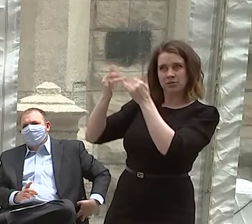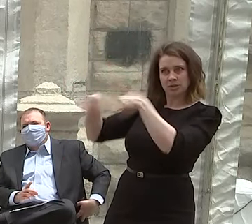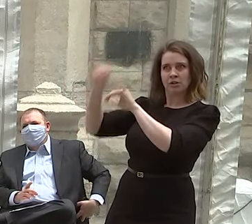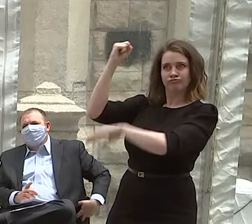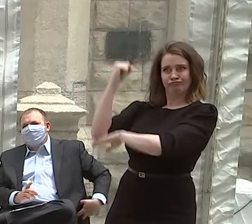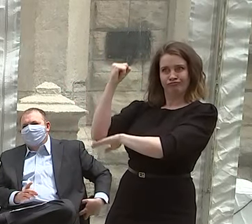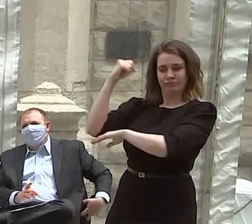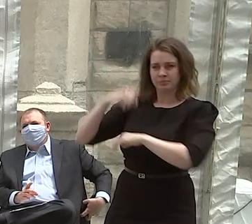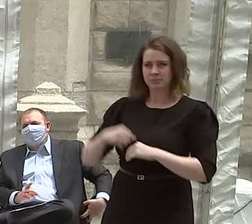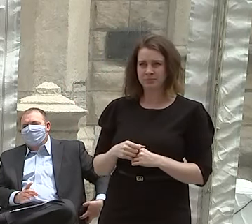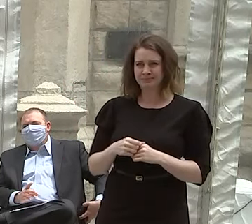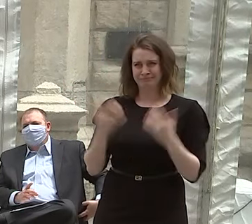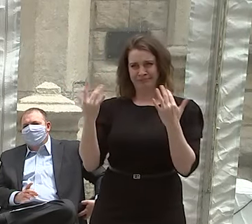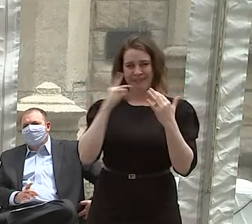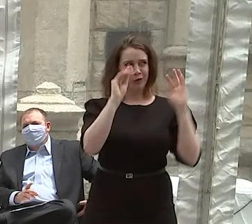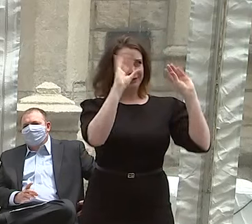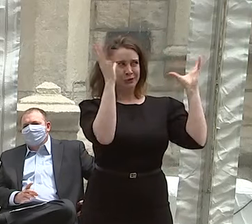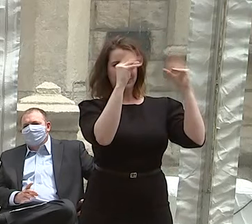Oh, wait.